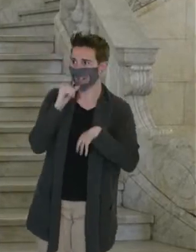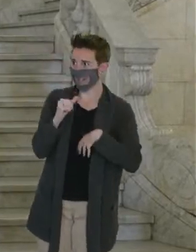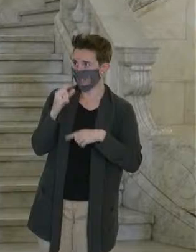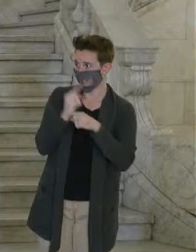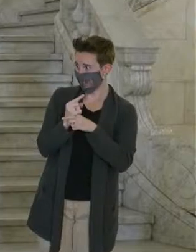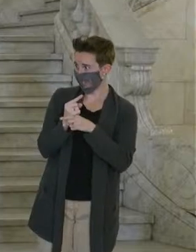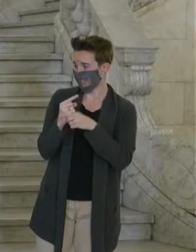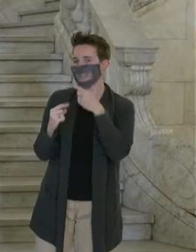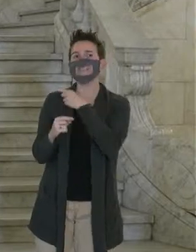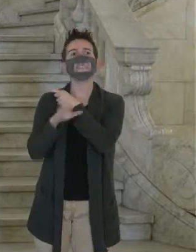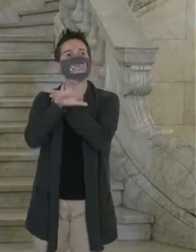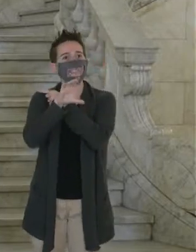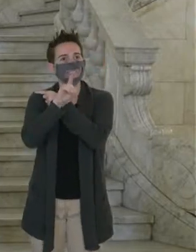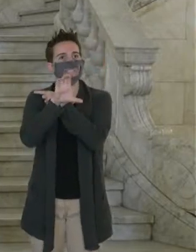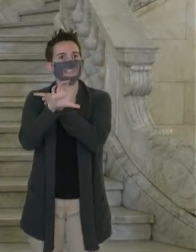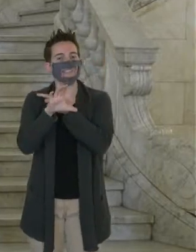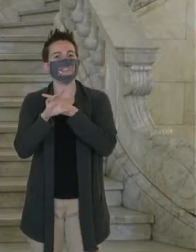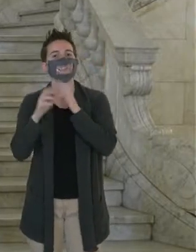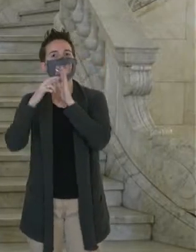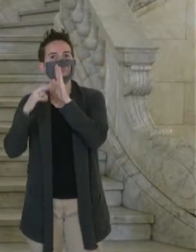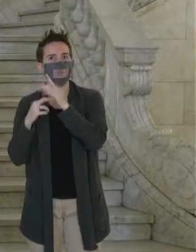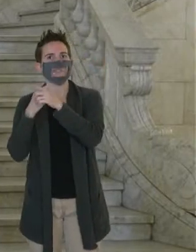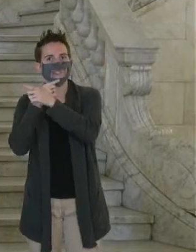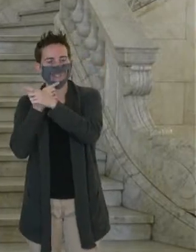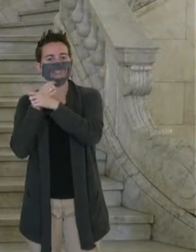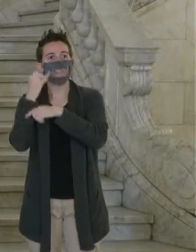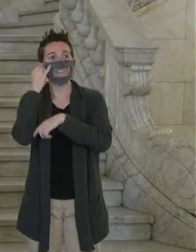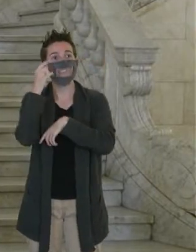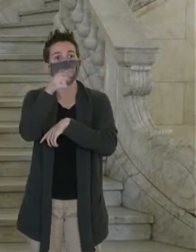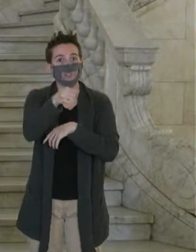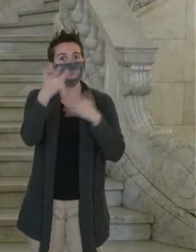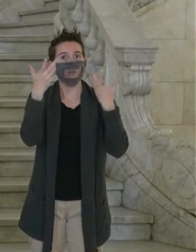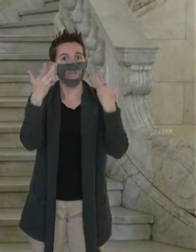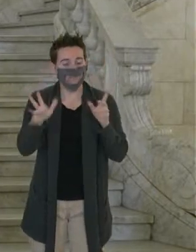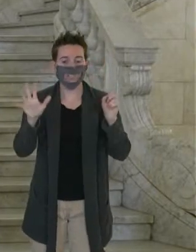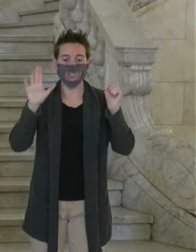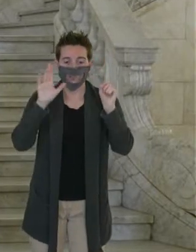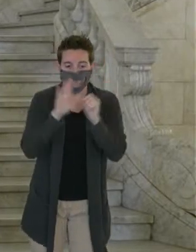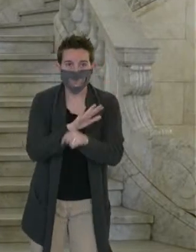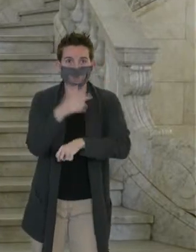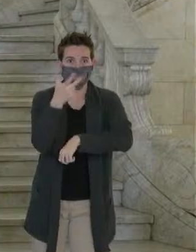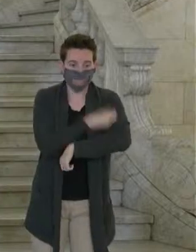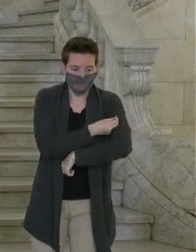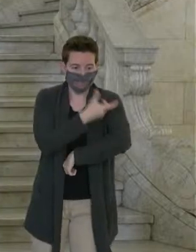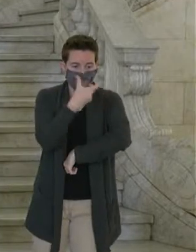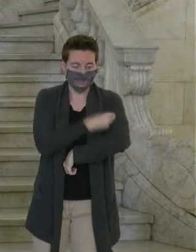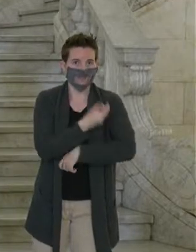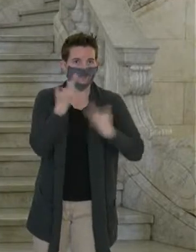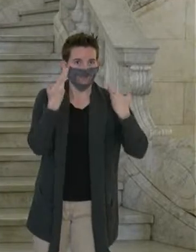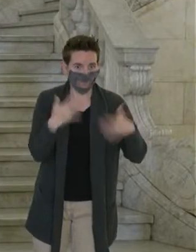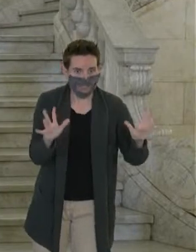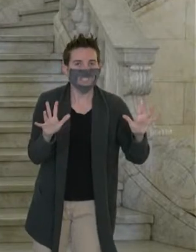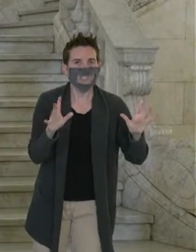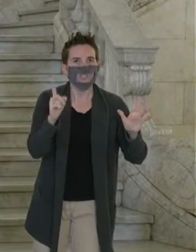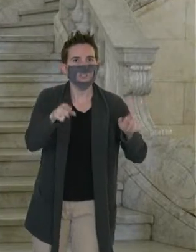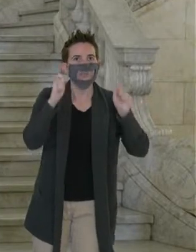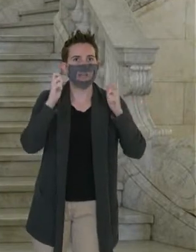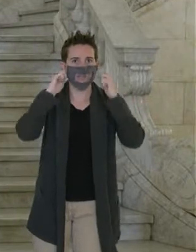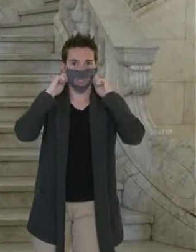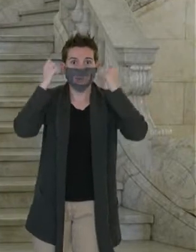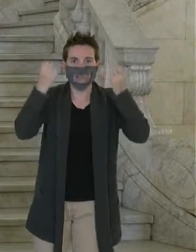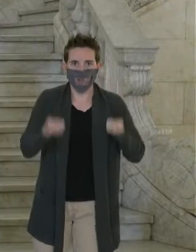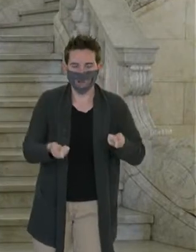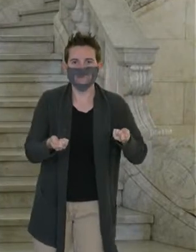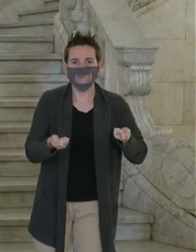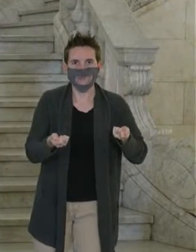That's what the CDC guidance says, that if you are fully vaccinated, you can take your mask